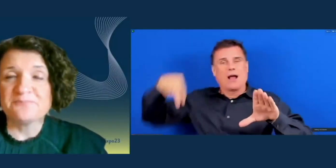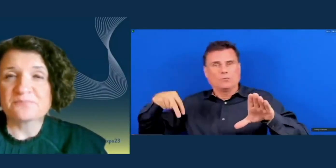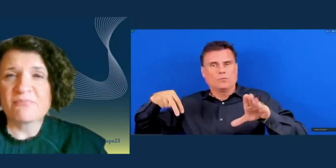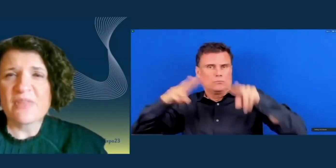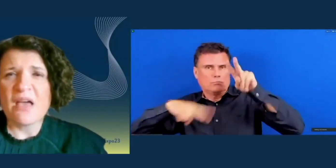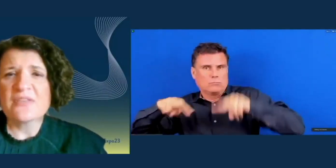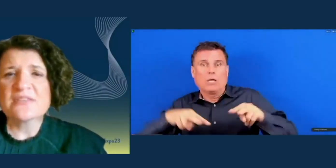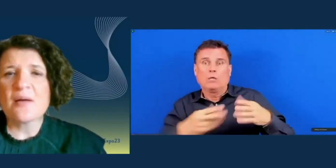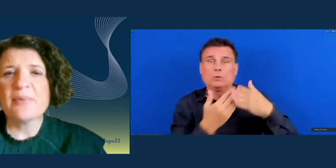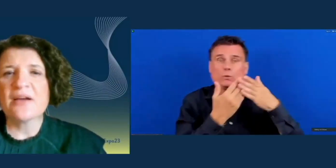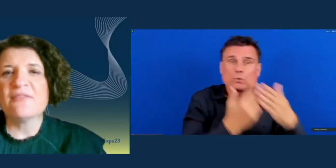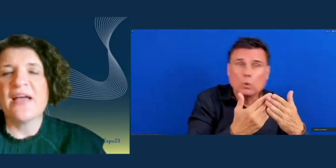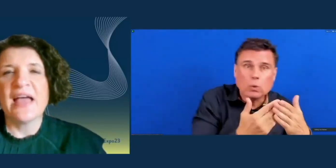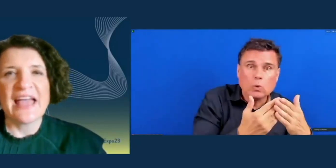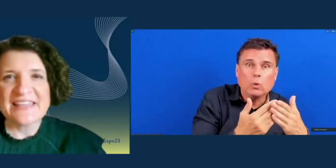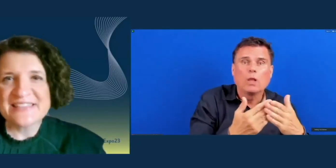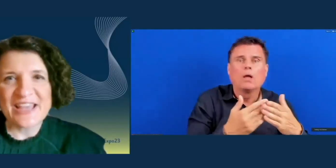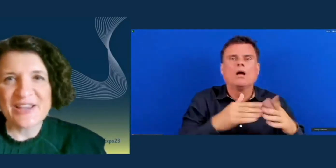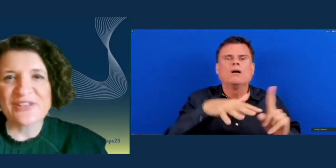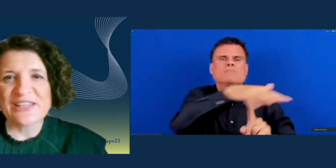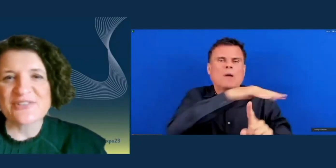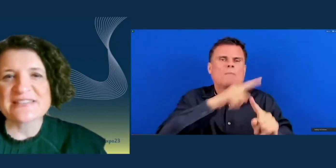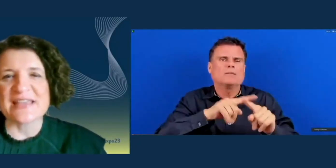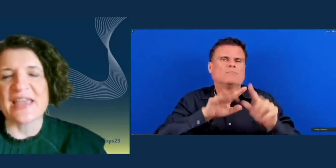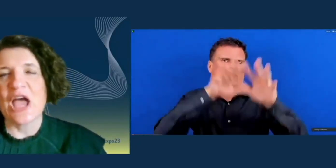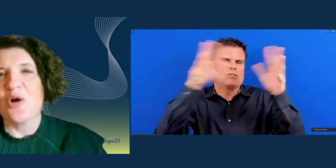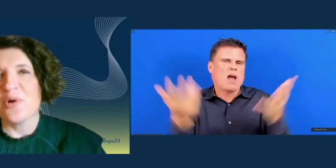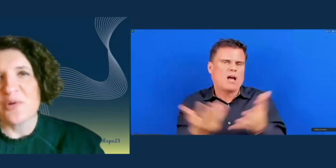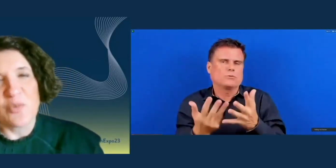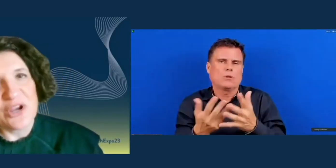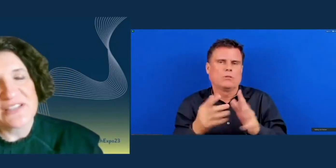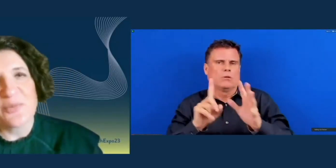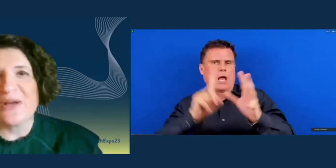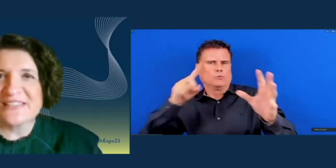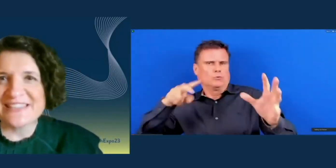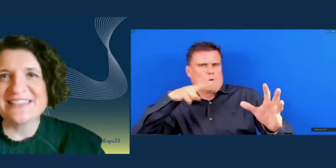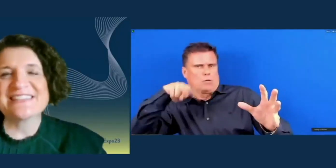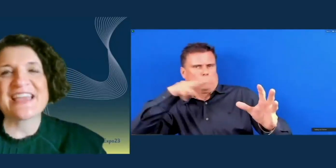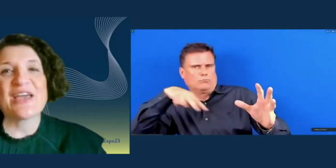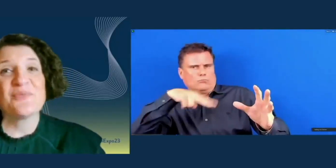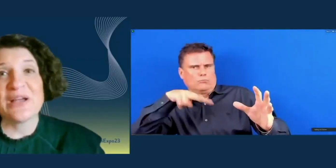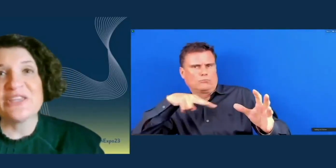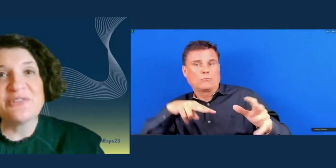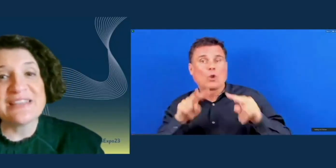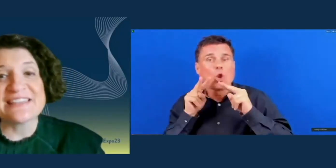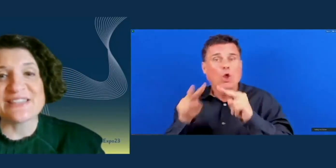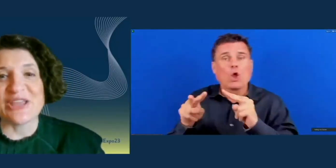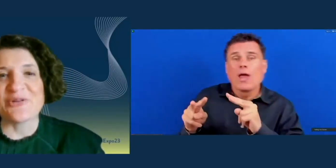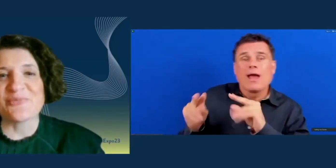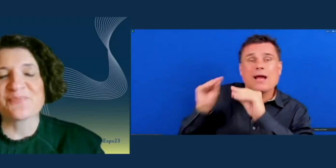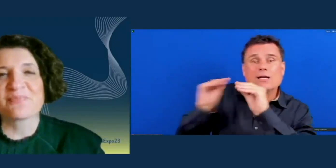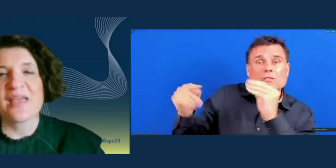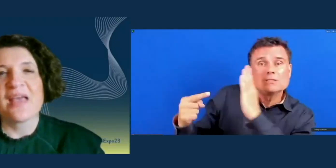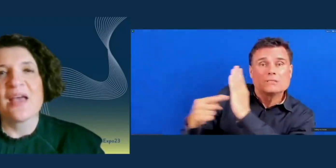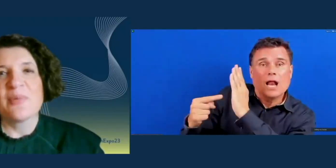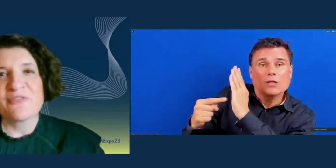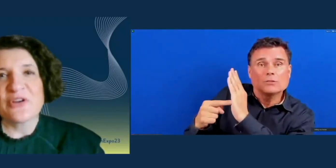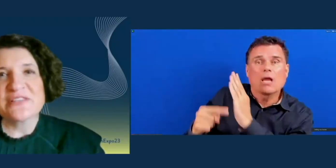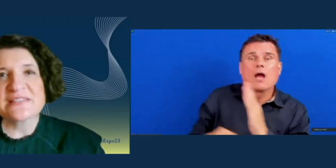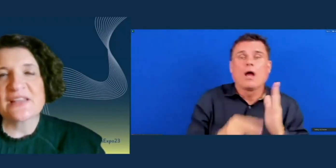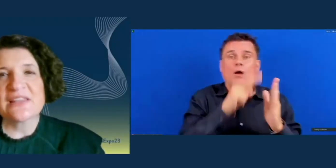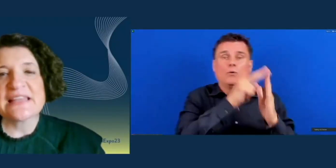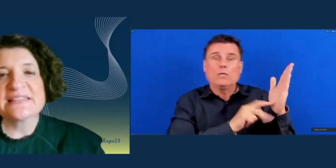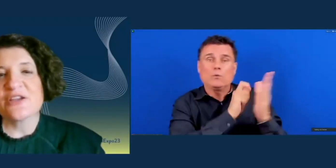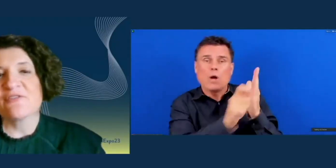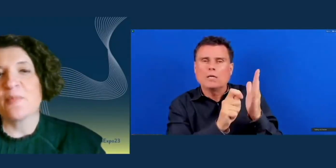Reading on the topic of EdTech for literacy, what worked, what didn't, and what you need to know. But